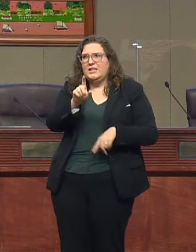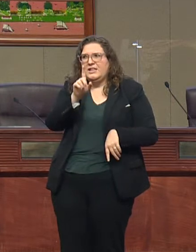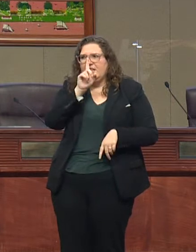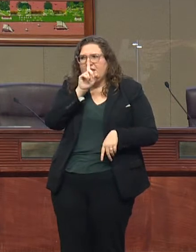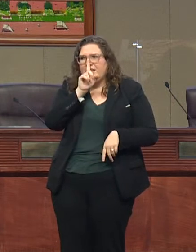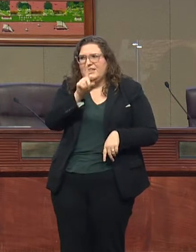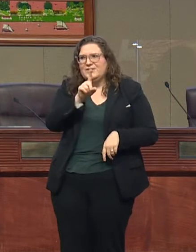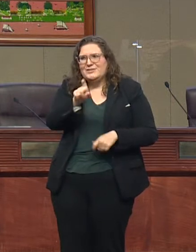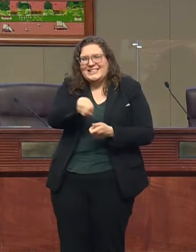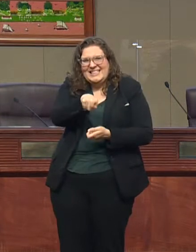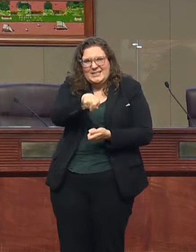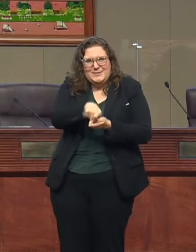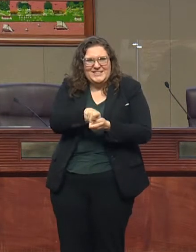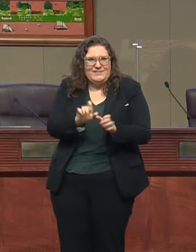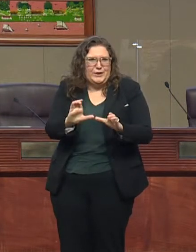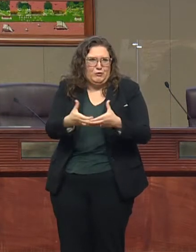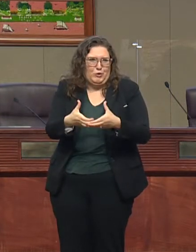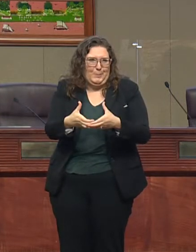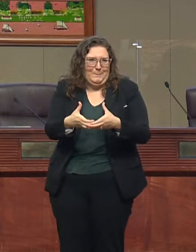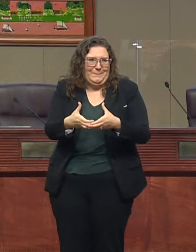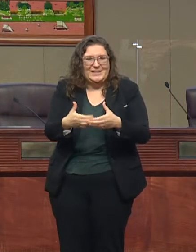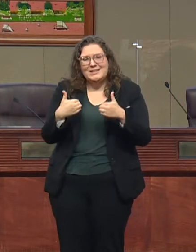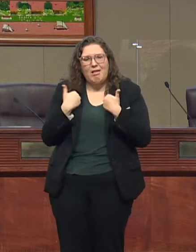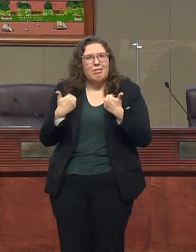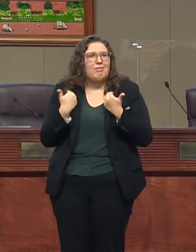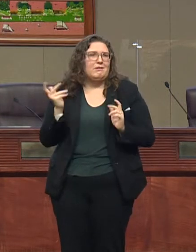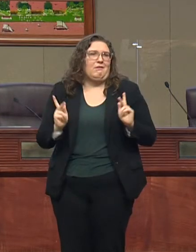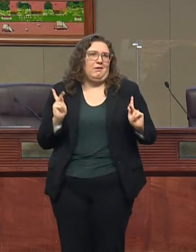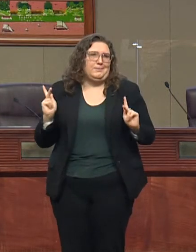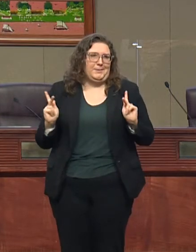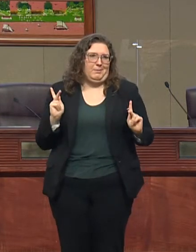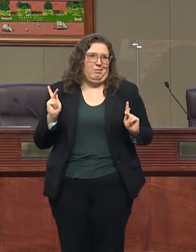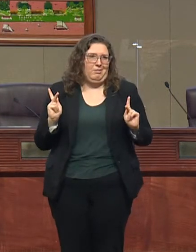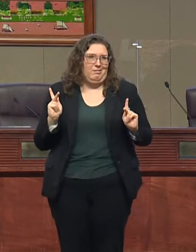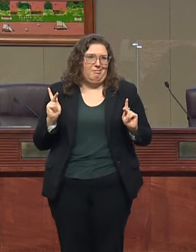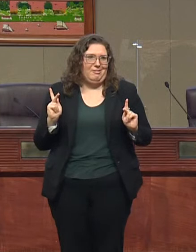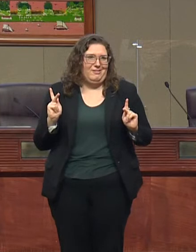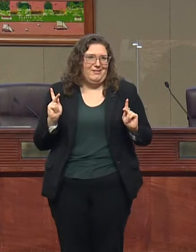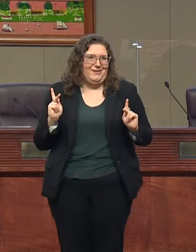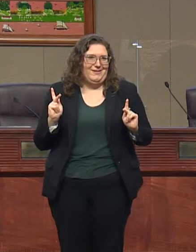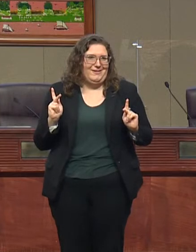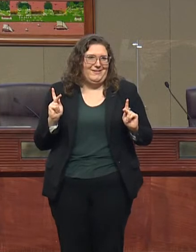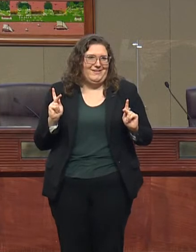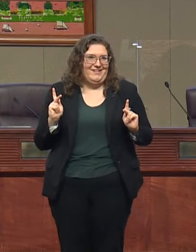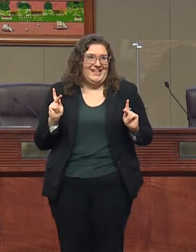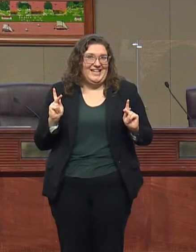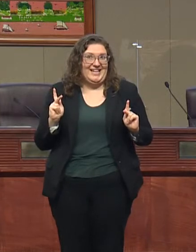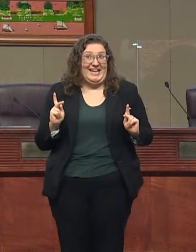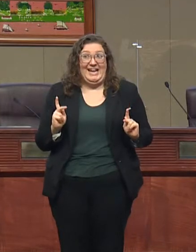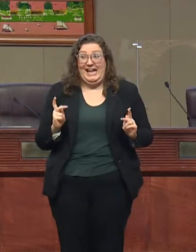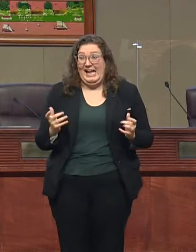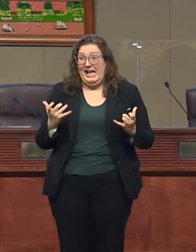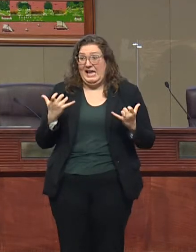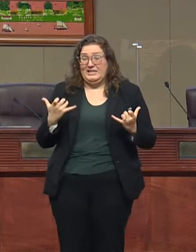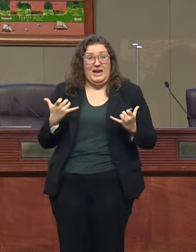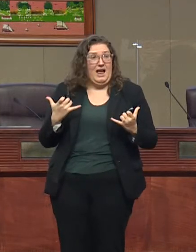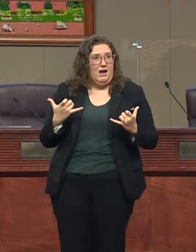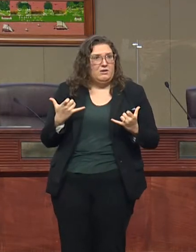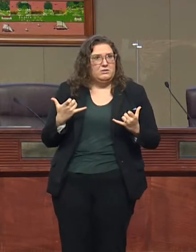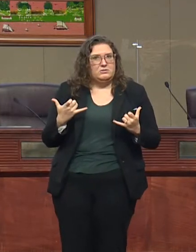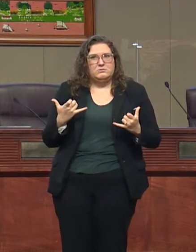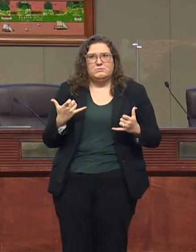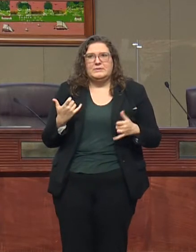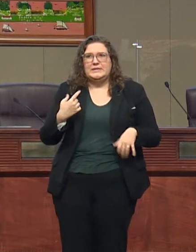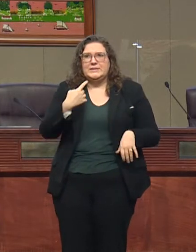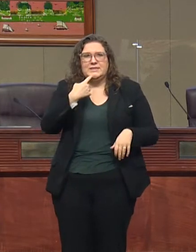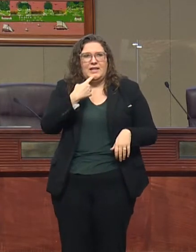think that that particular age group, now that the vaccine will be by the 19th, the